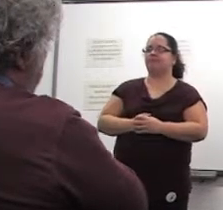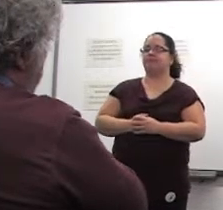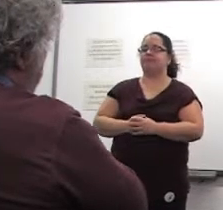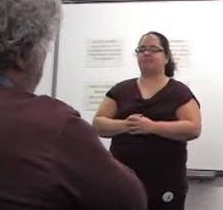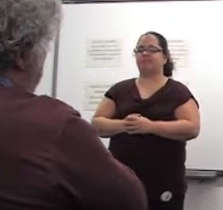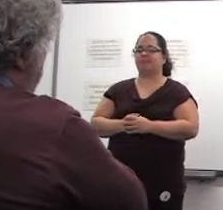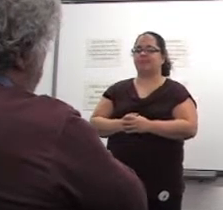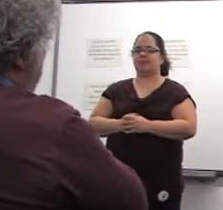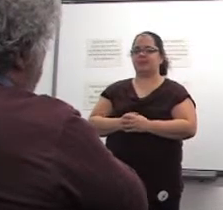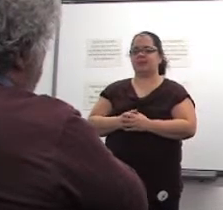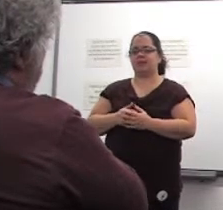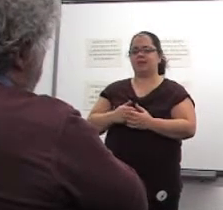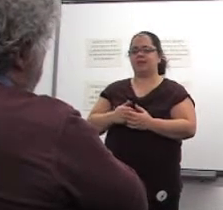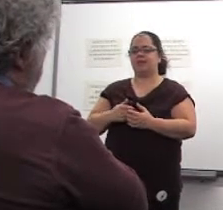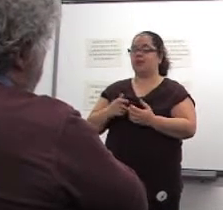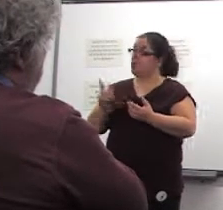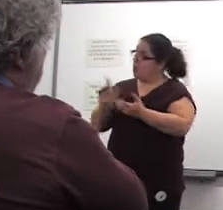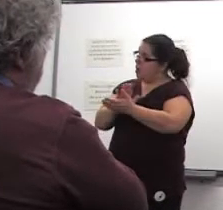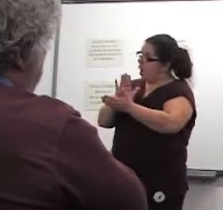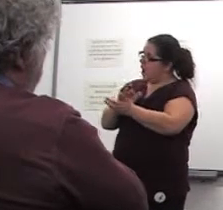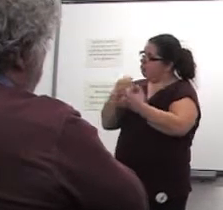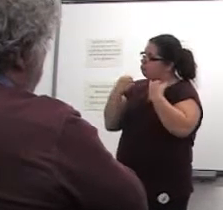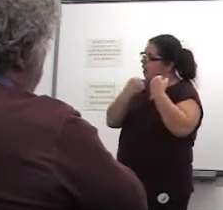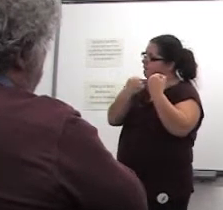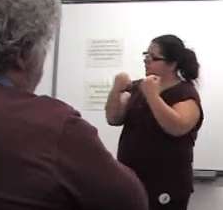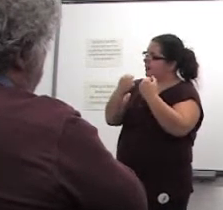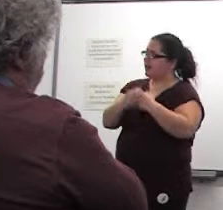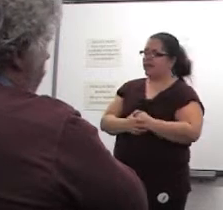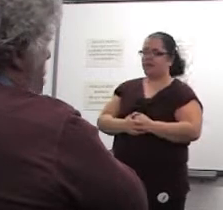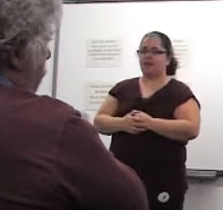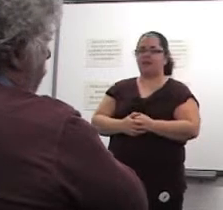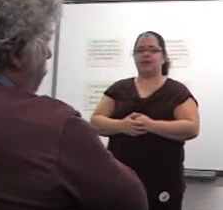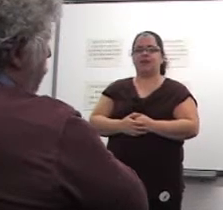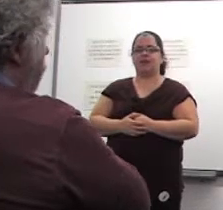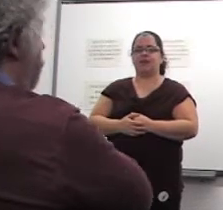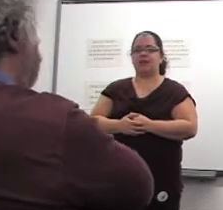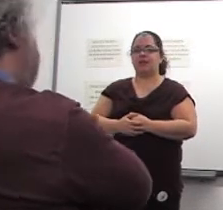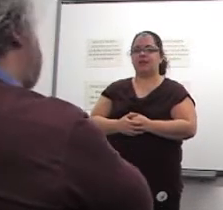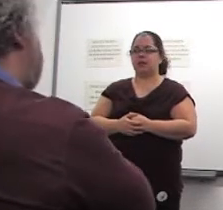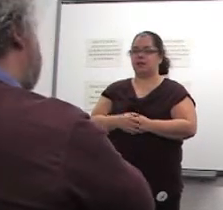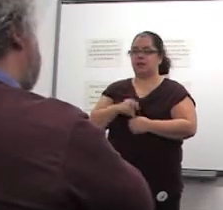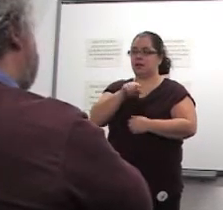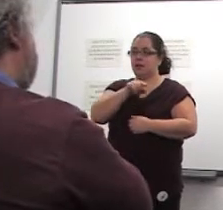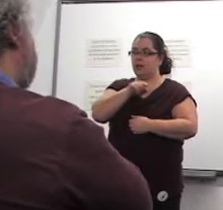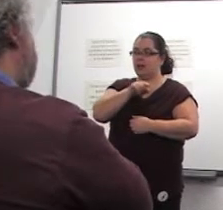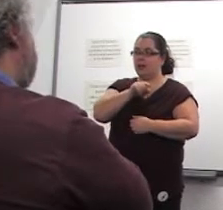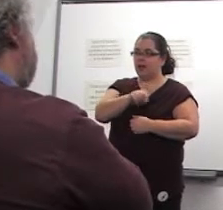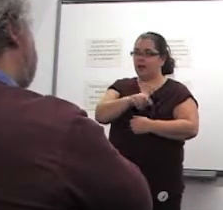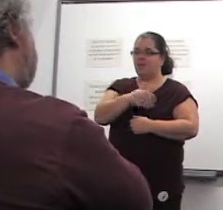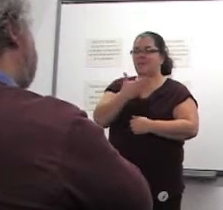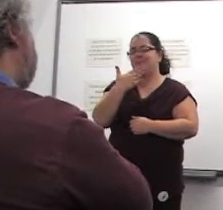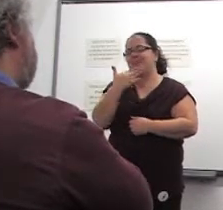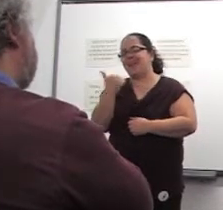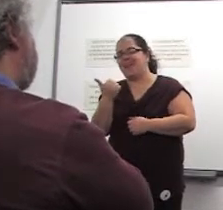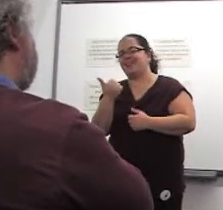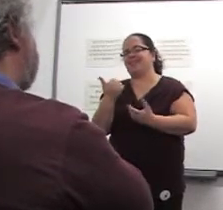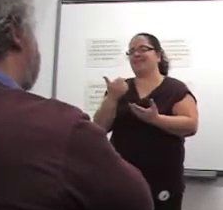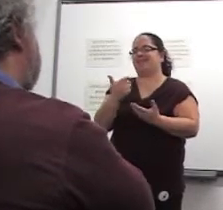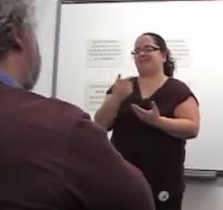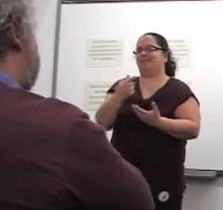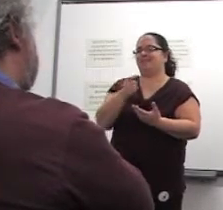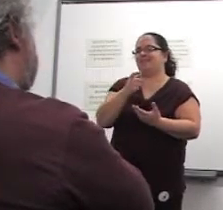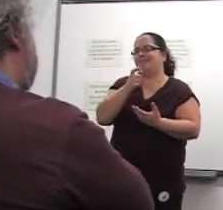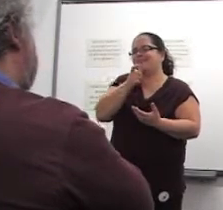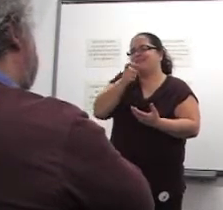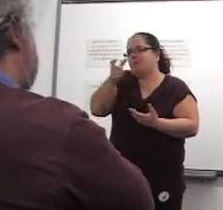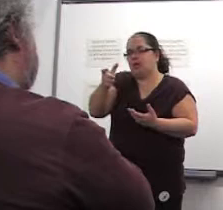"You like driving?" she said. And again, he knew it was a polite statement, not